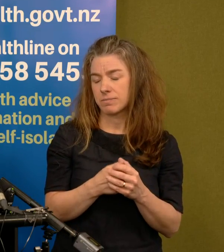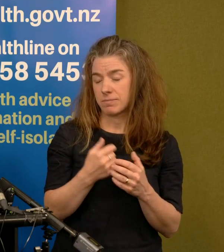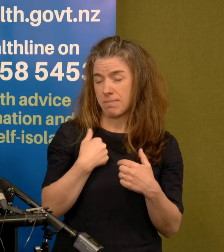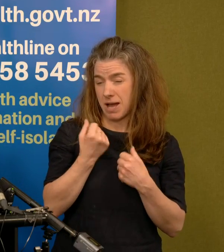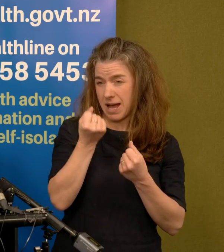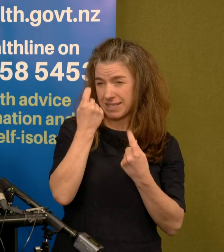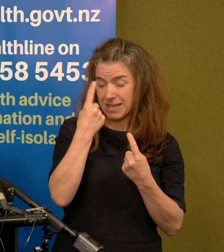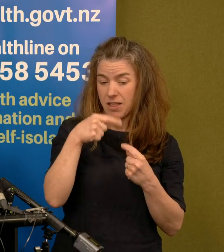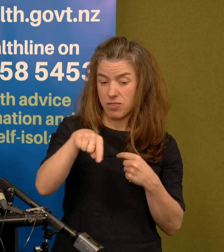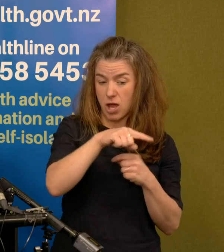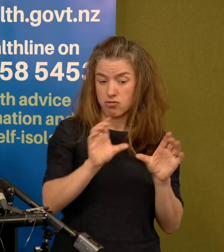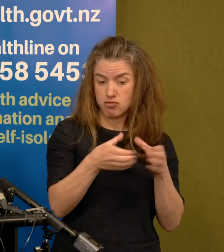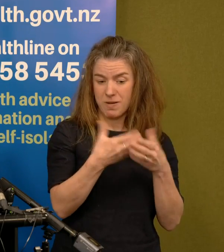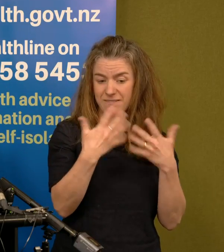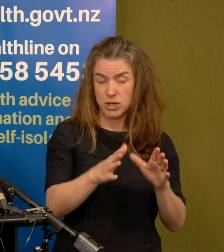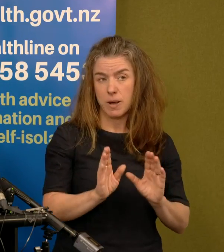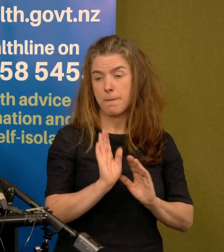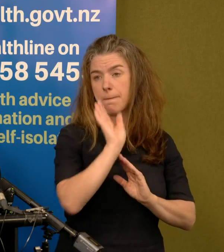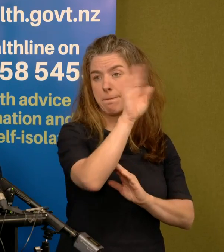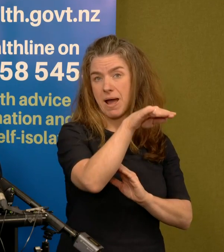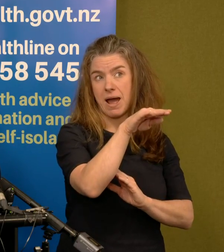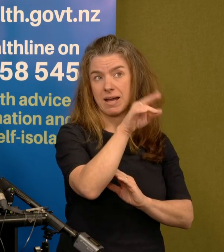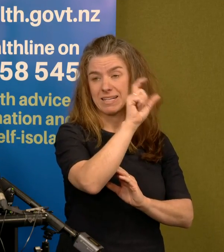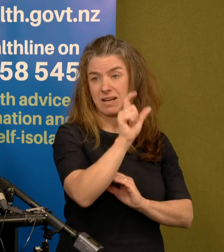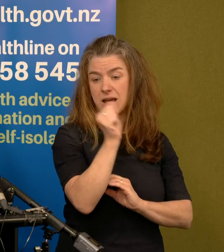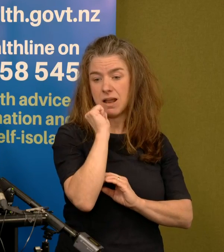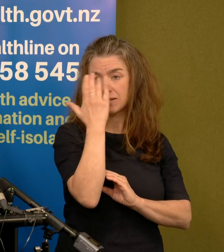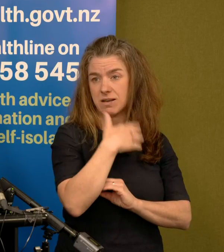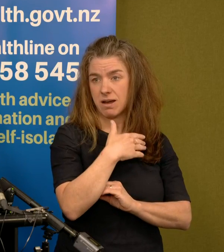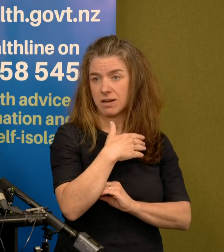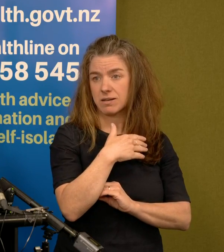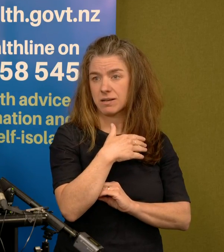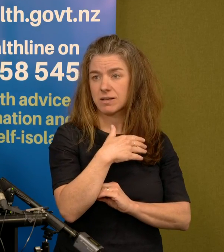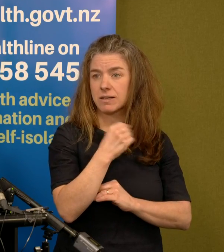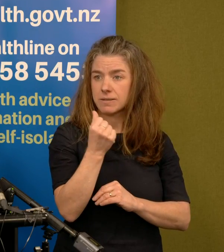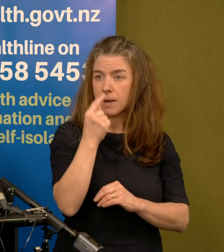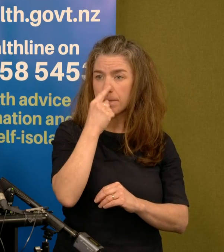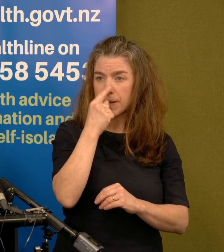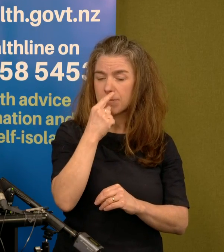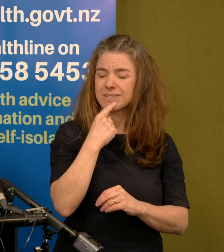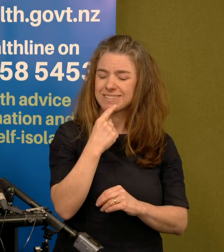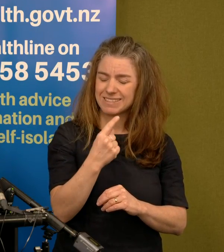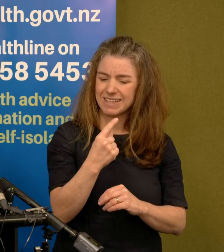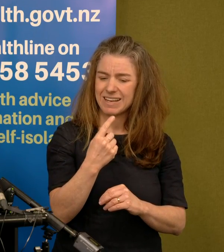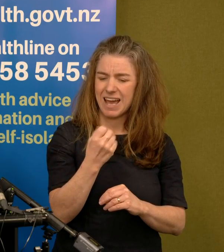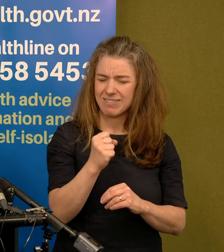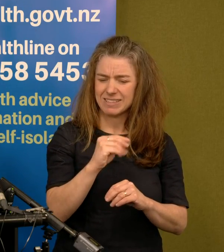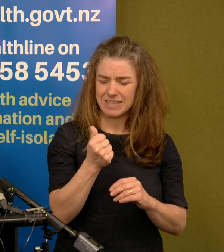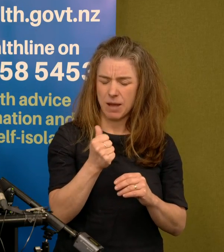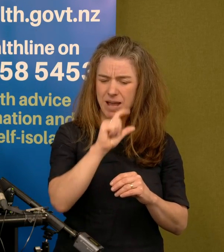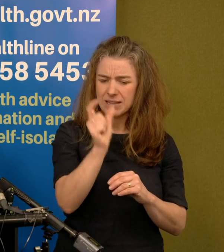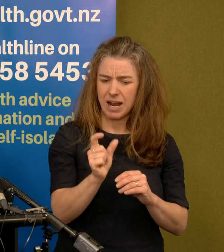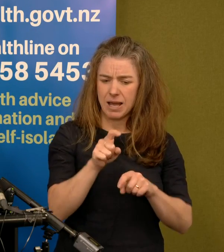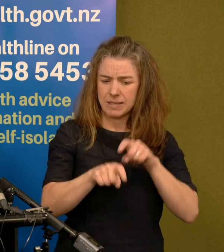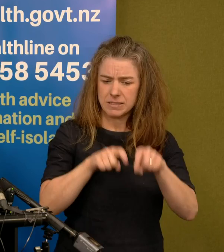tourists that has now gone back, so have left the country last night. There is some speculation about a group of Italian cyclists who are